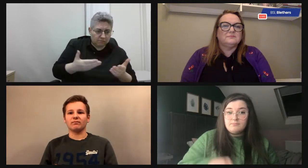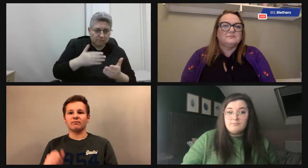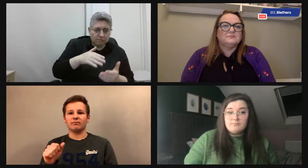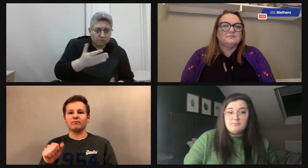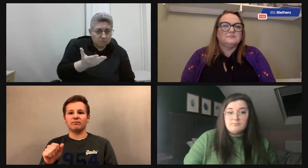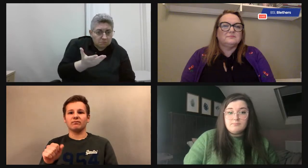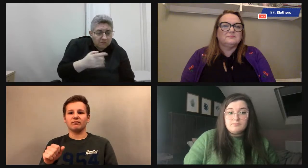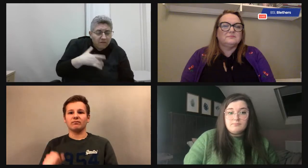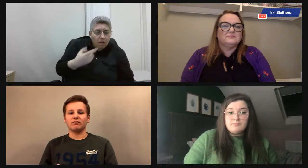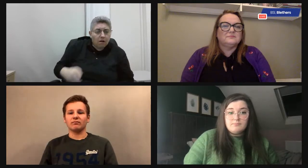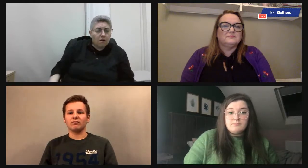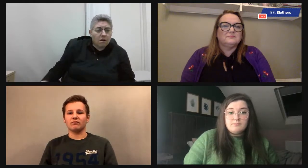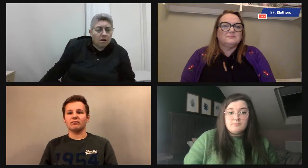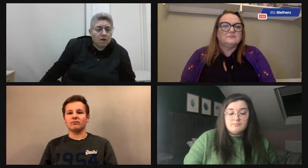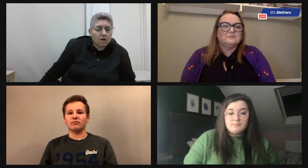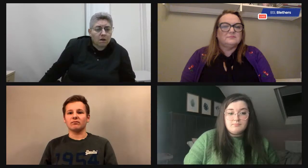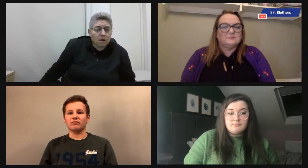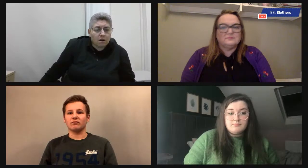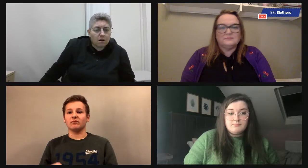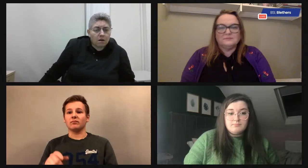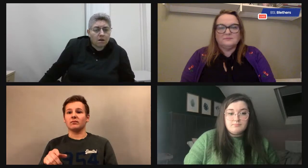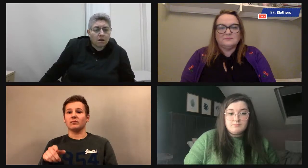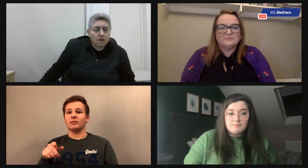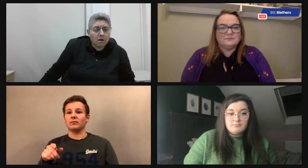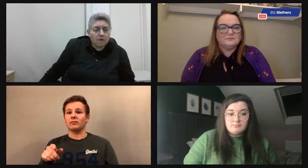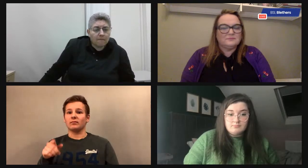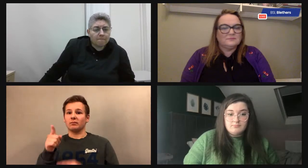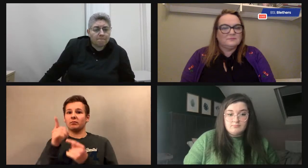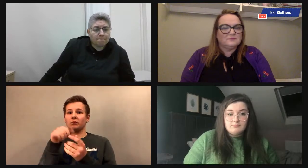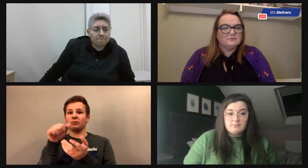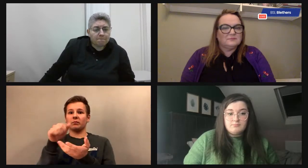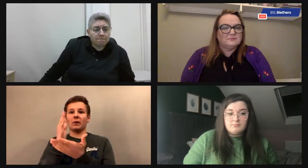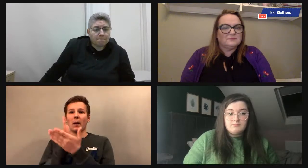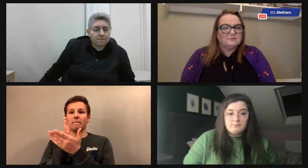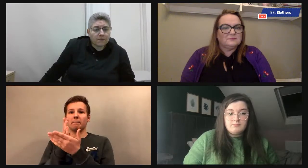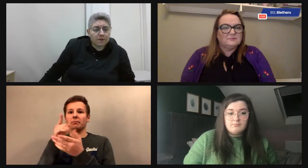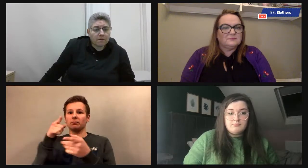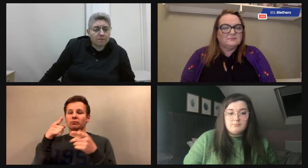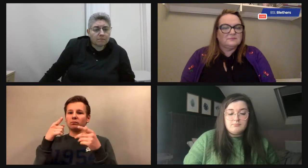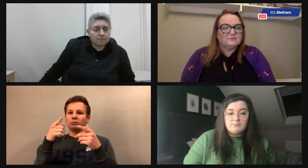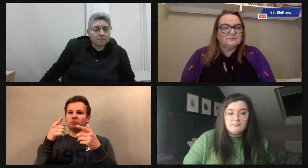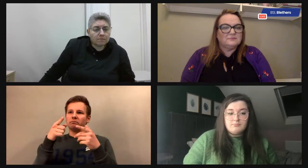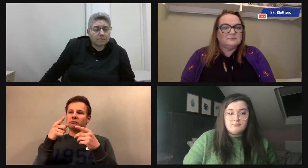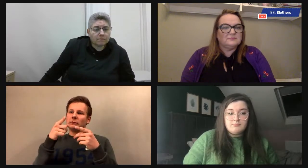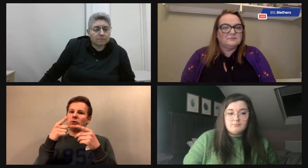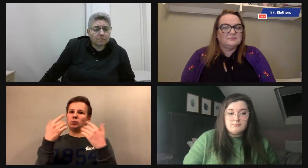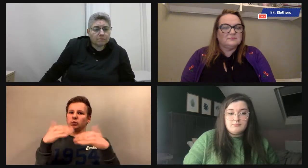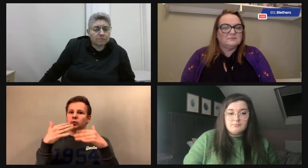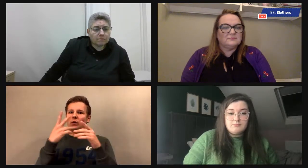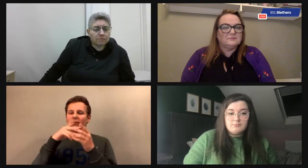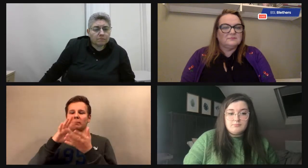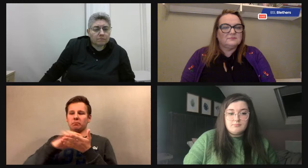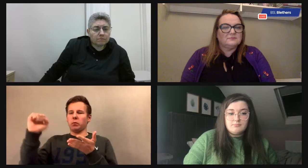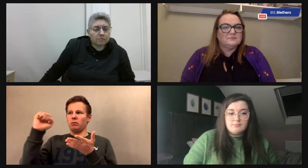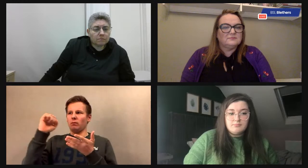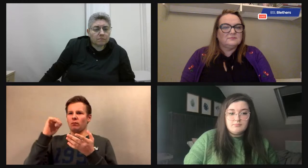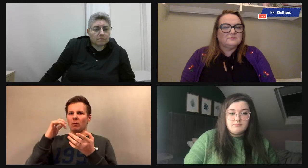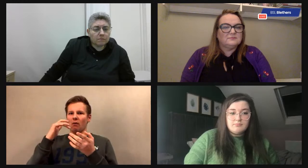mean, Oh, if you yeah, can't sign, if there are communication barriers, do you feel yeah. that's an issue? Oh, definitely,